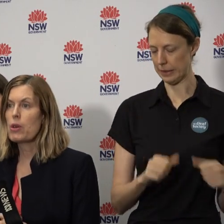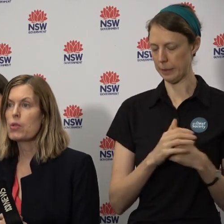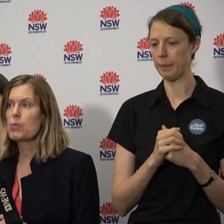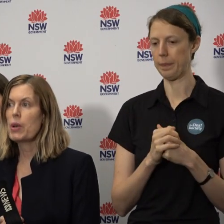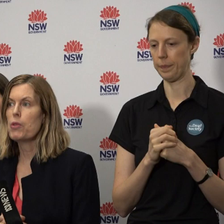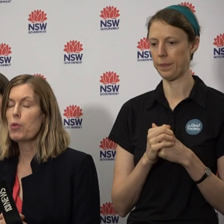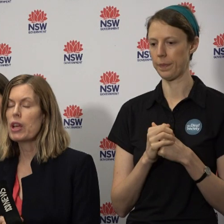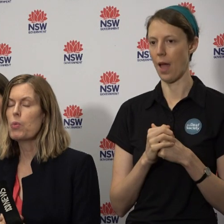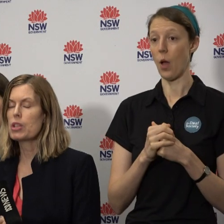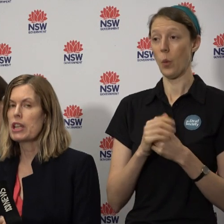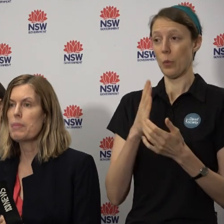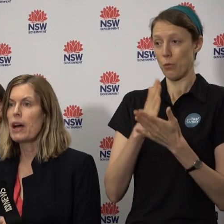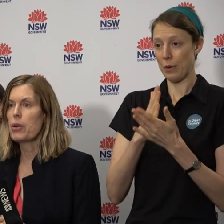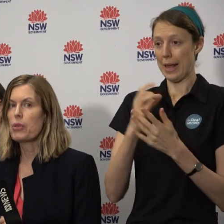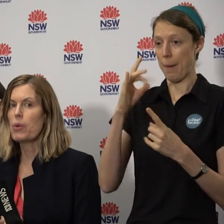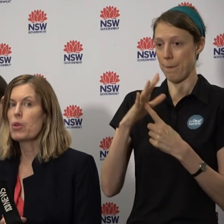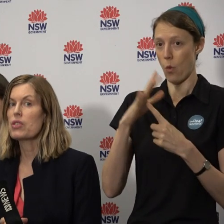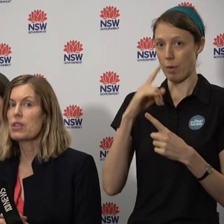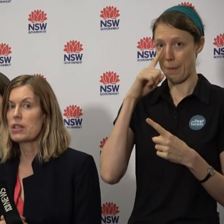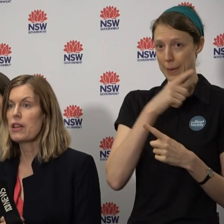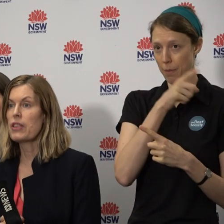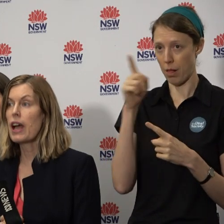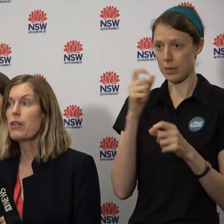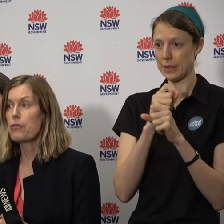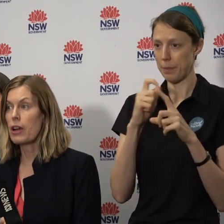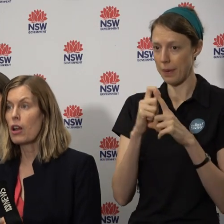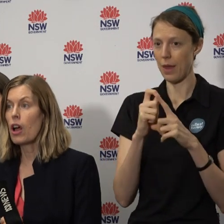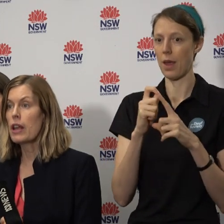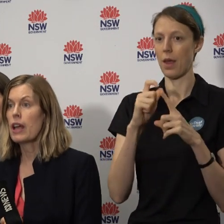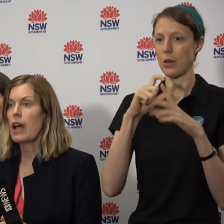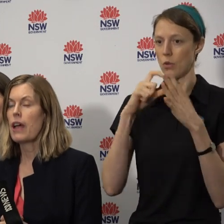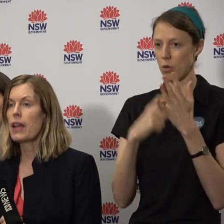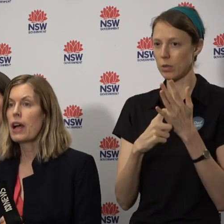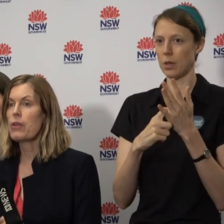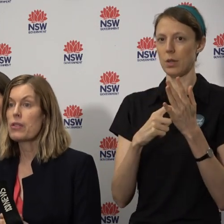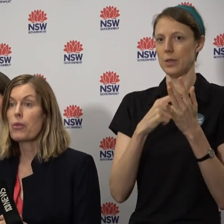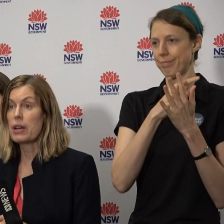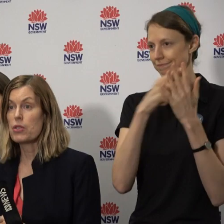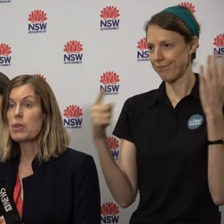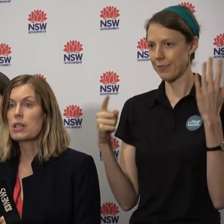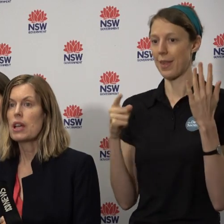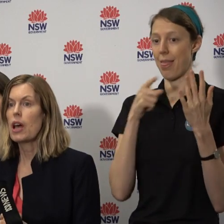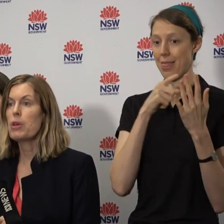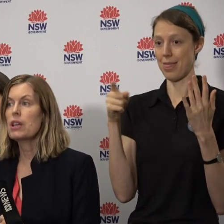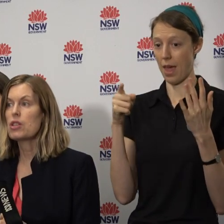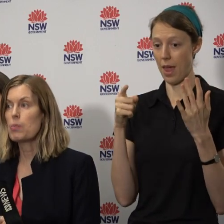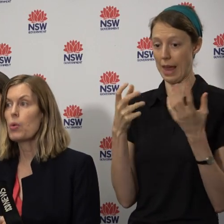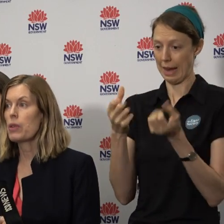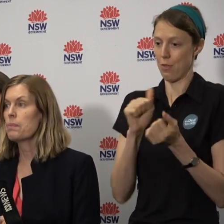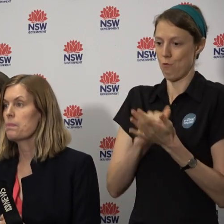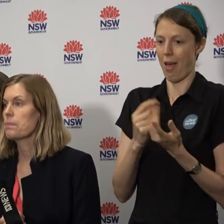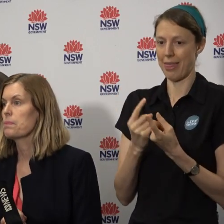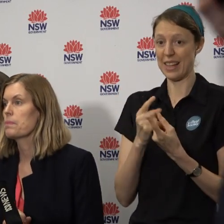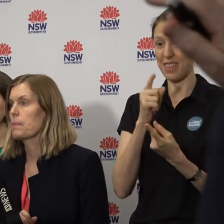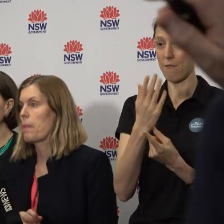requirements, because we really want to keep our healthcare workers safe. They are at the front line and they are at the greatest risk, and we need to support